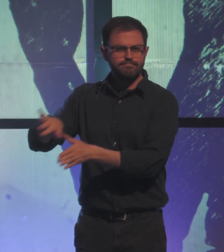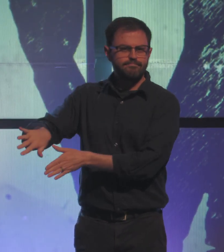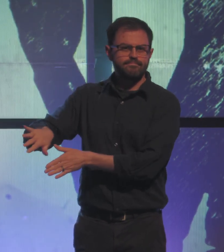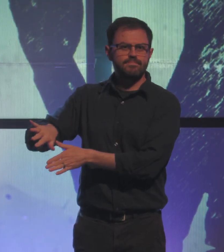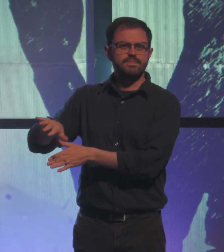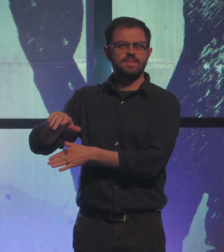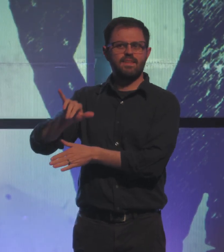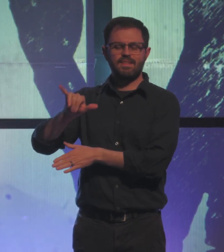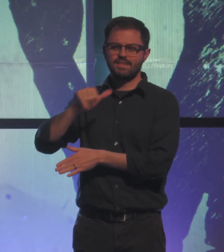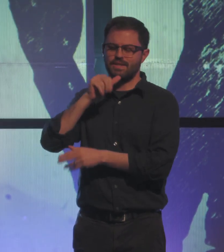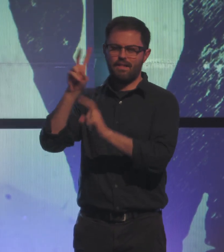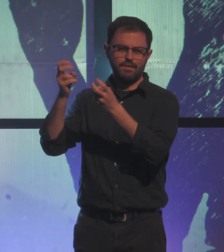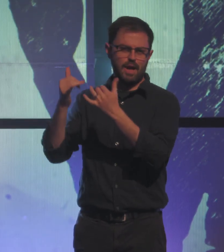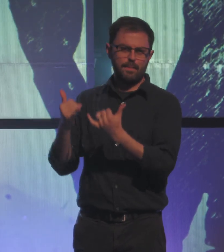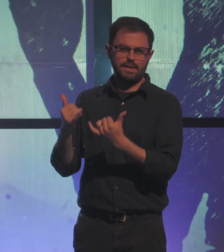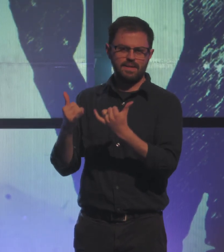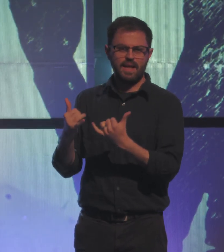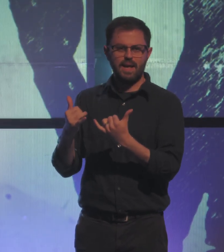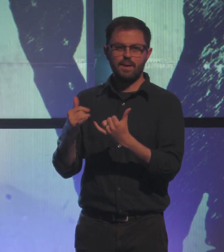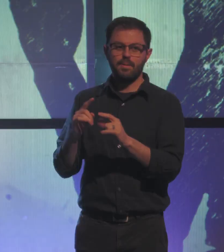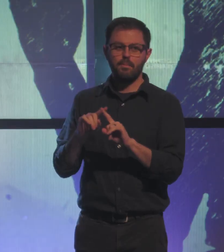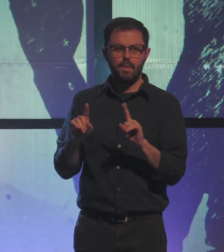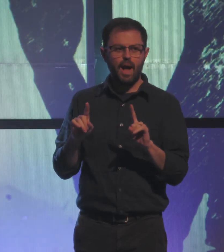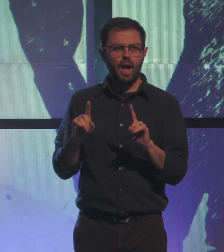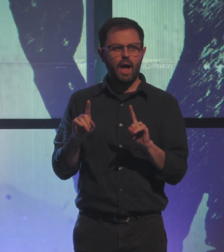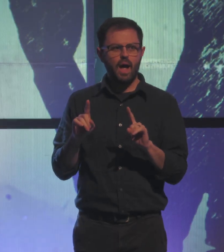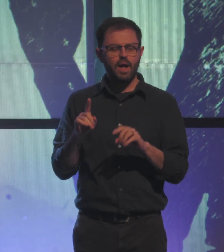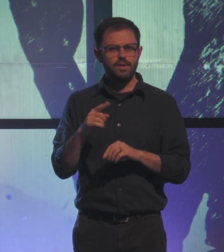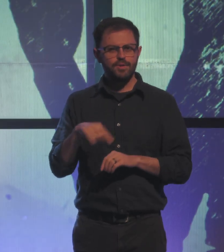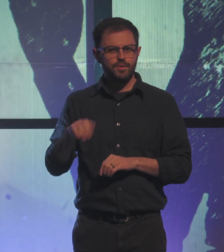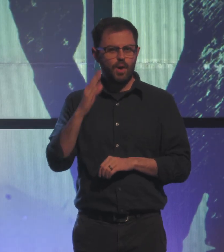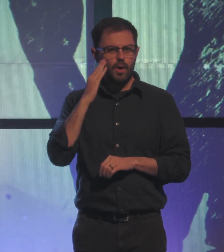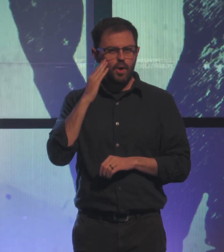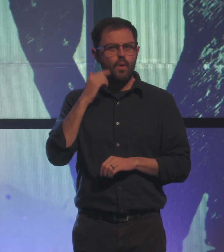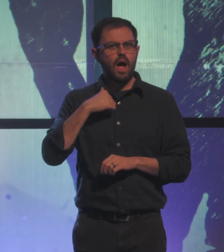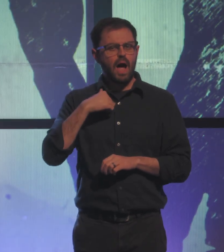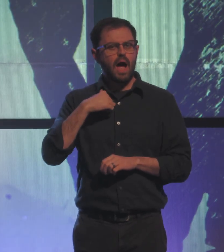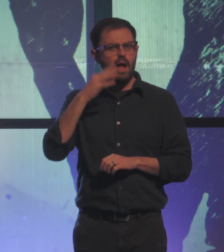about that today, although you all know that I could.